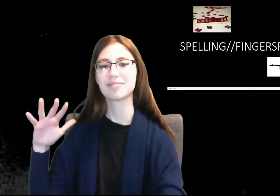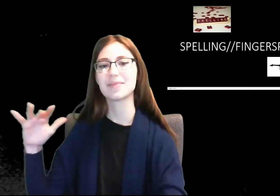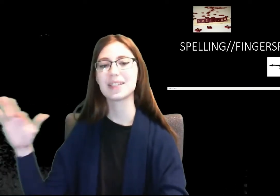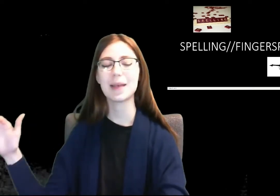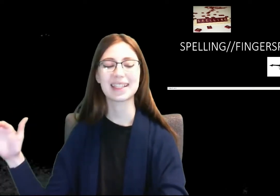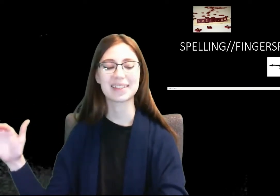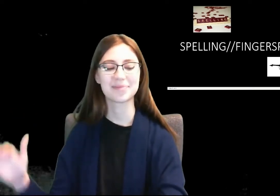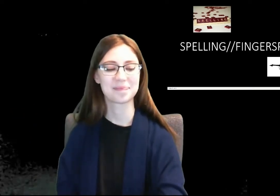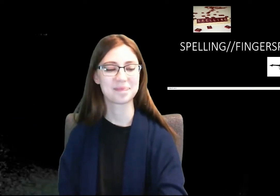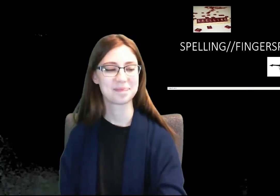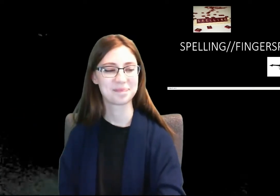Spelling.